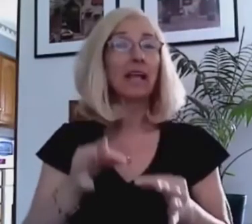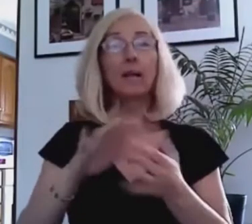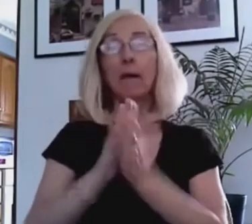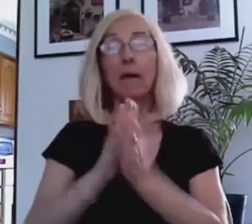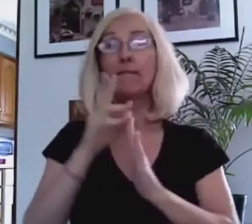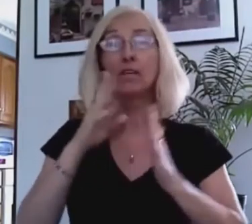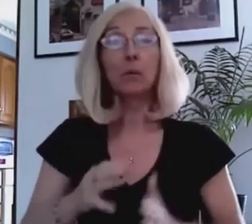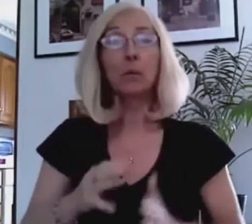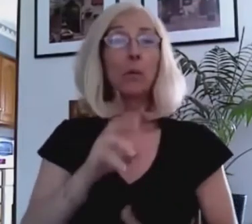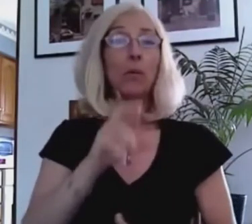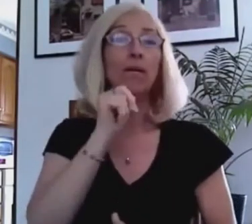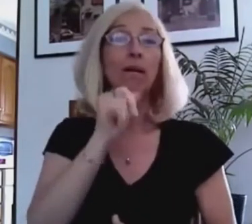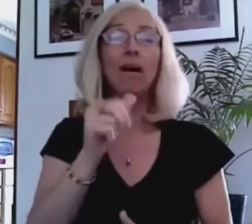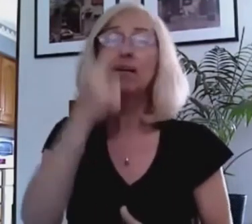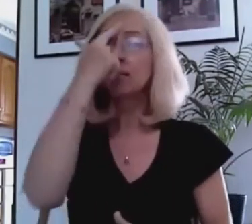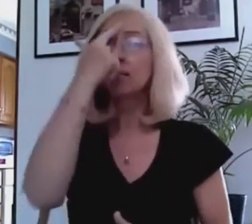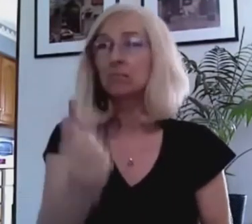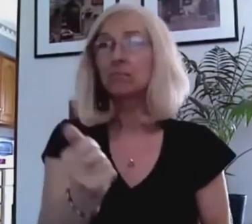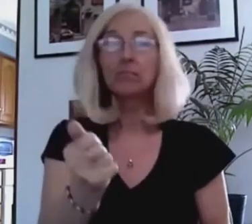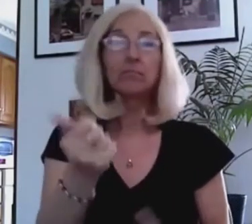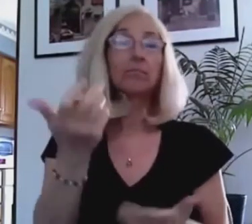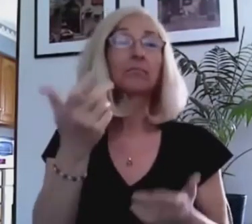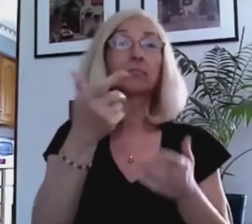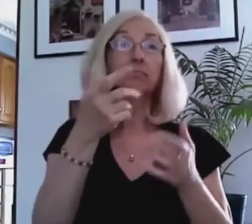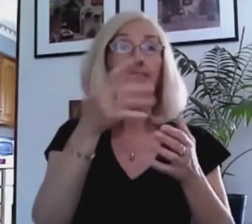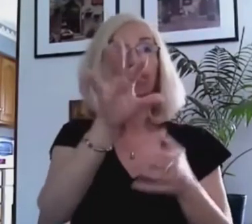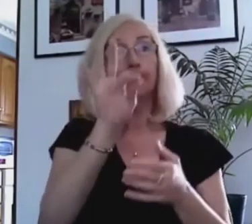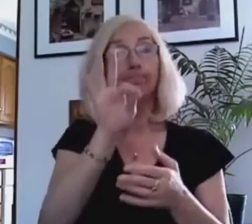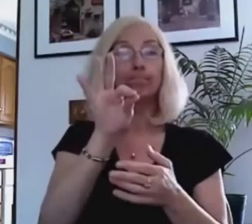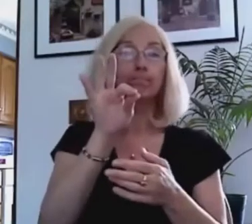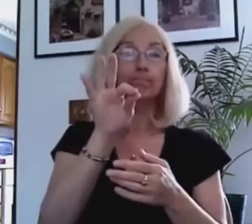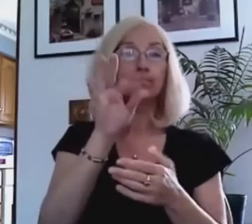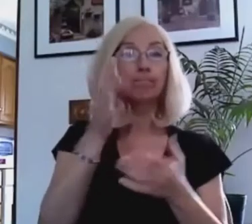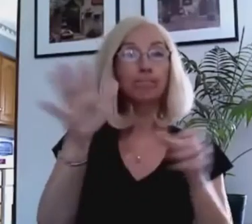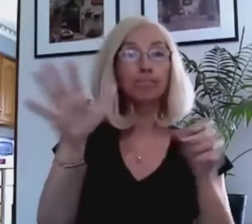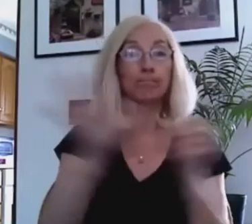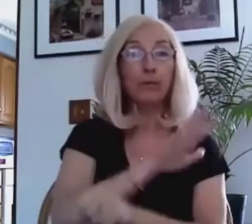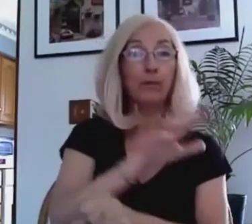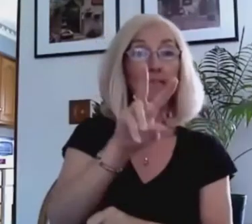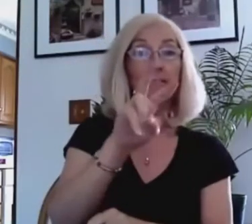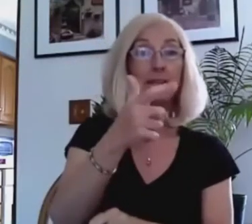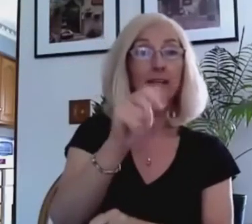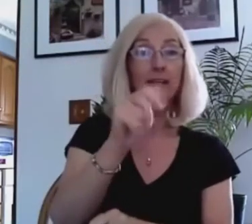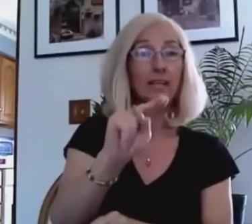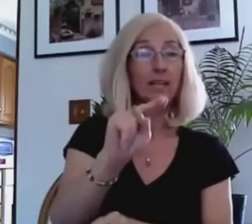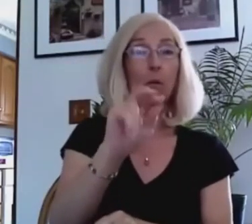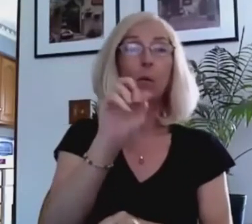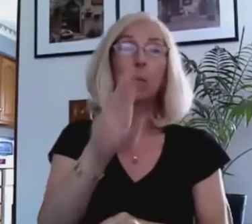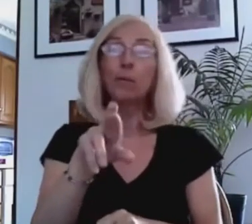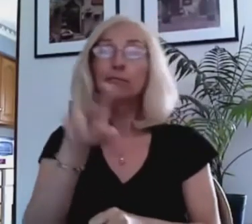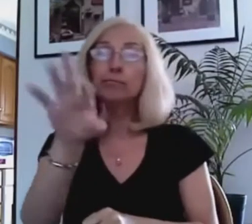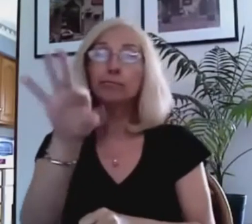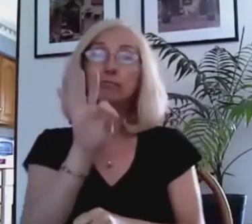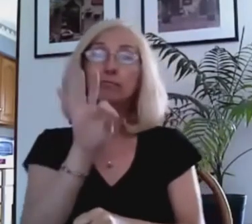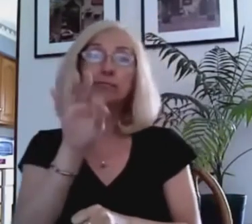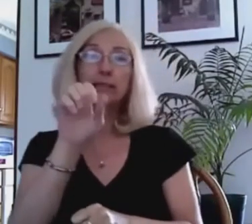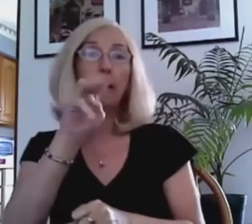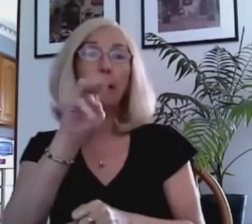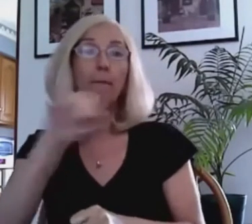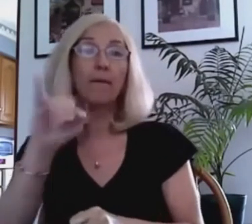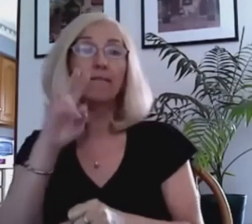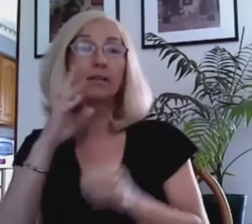have the time, or whenever you are casually reading through something you think it could be beneficial, try to remember